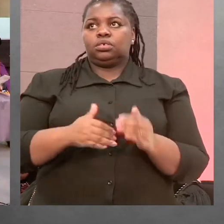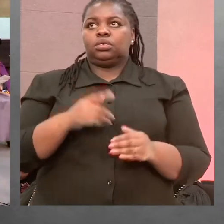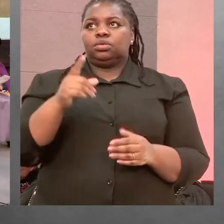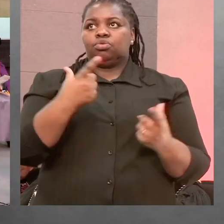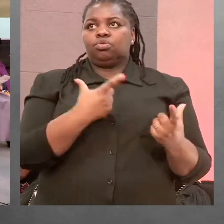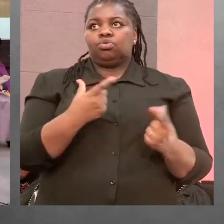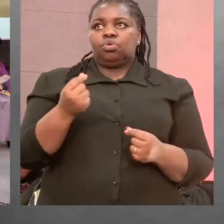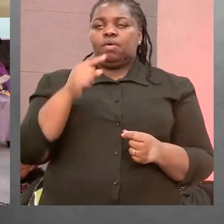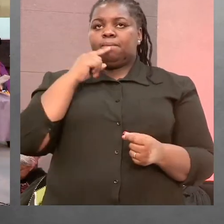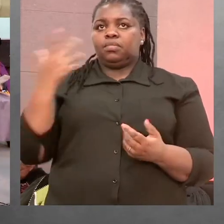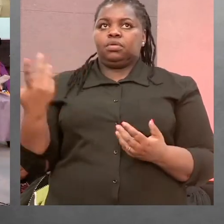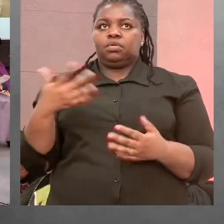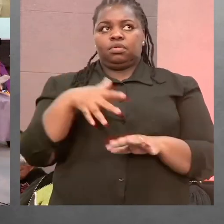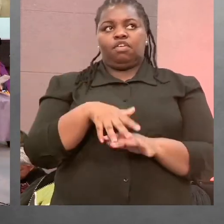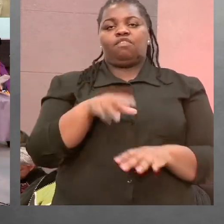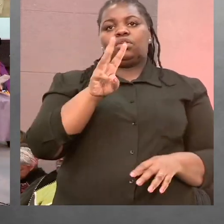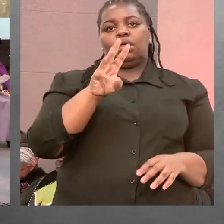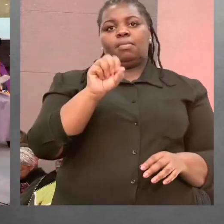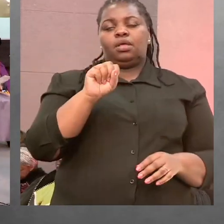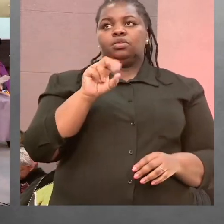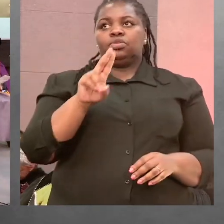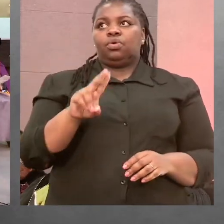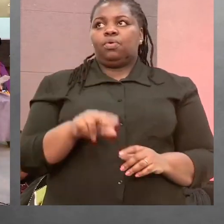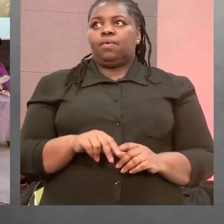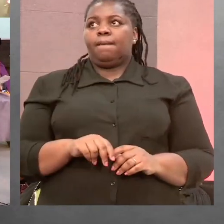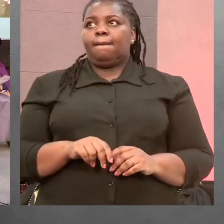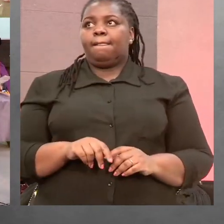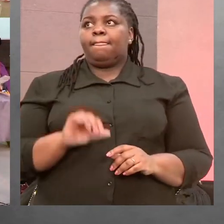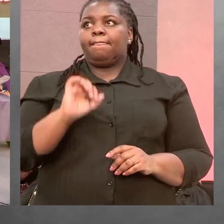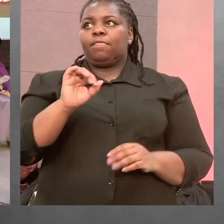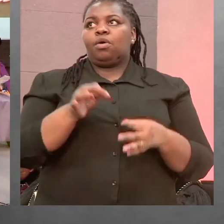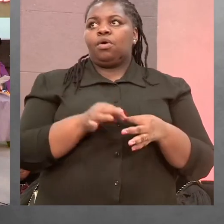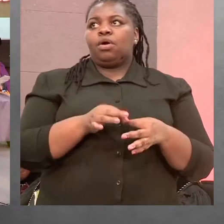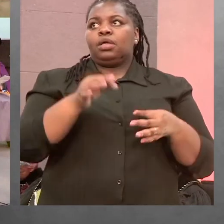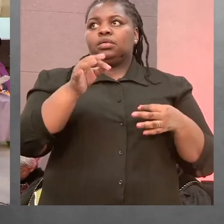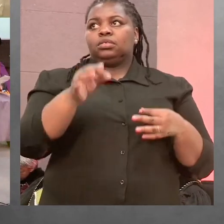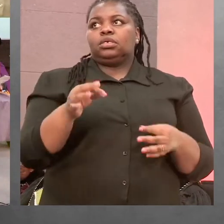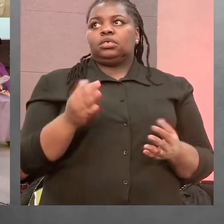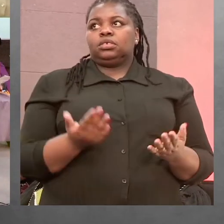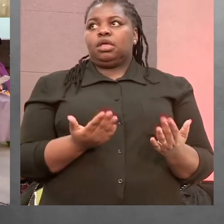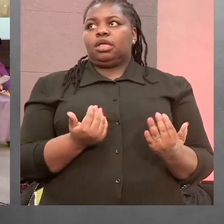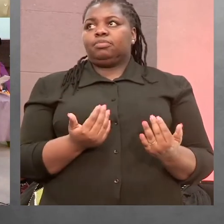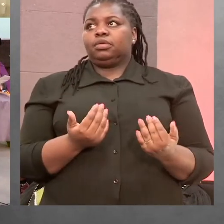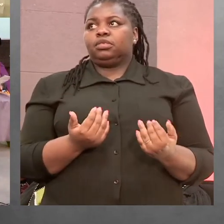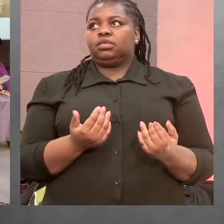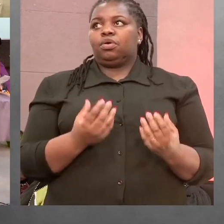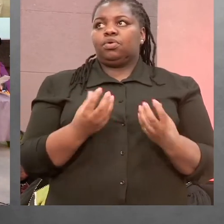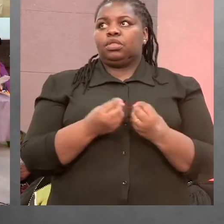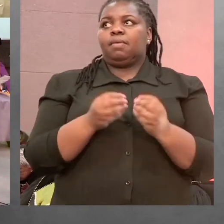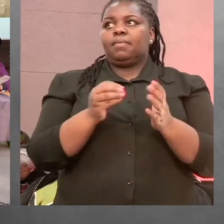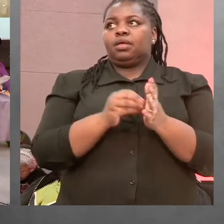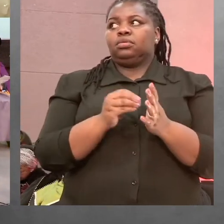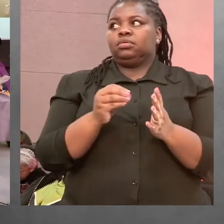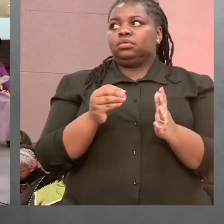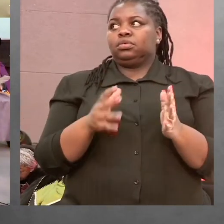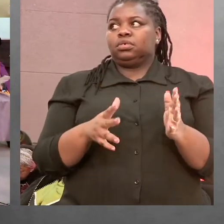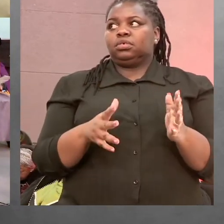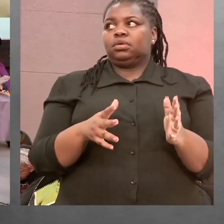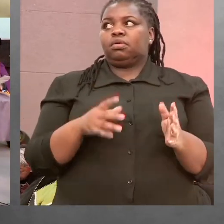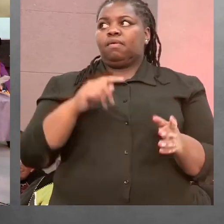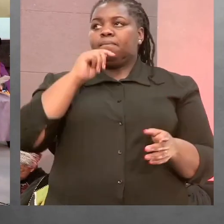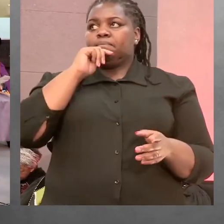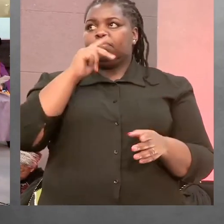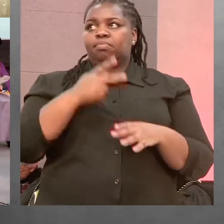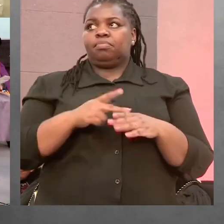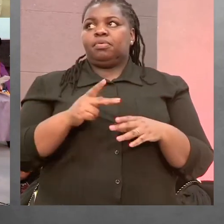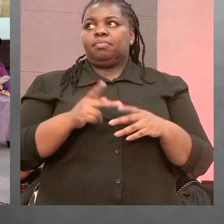and inclusivity for WSU. Your extensive expertise and experience are poised to propel